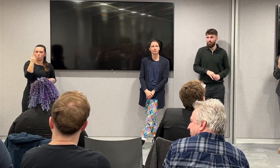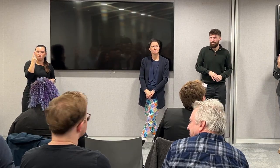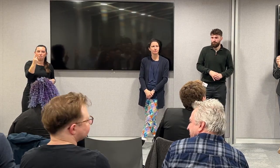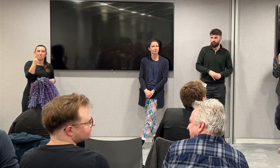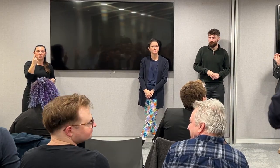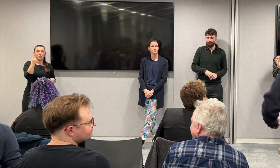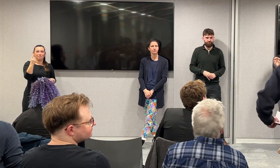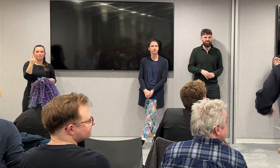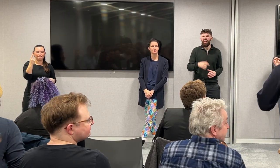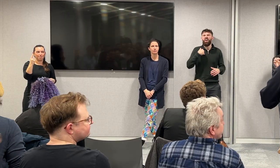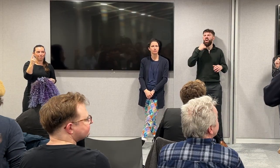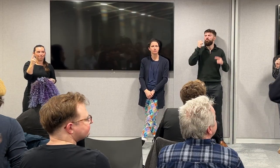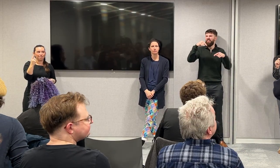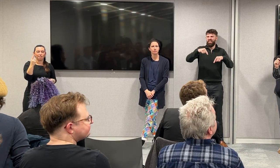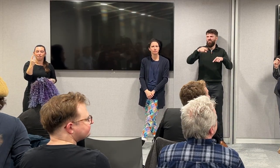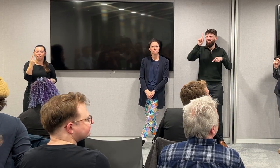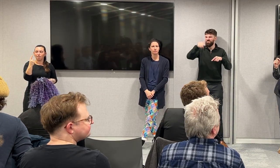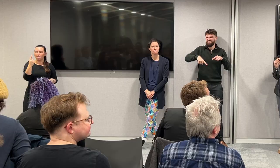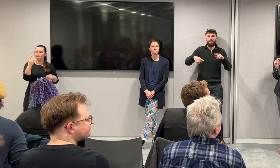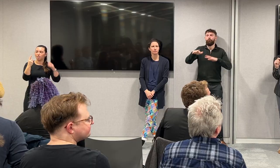be around all day. One question.